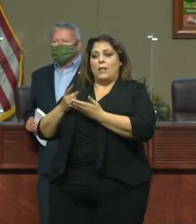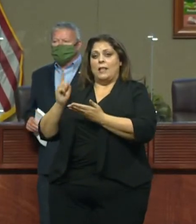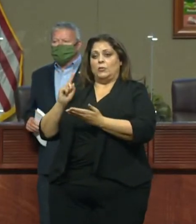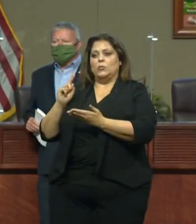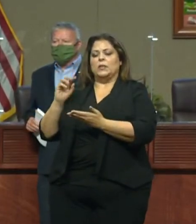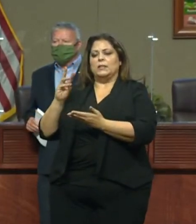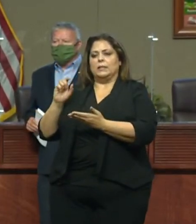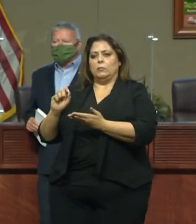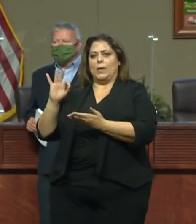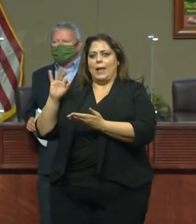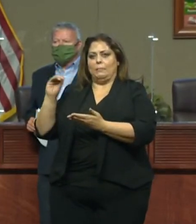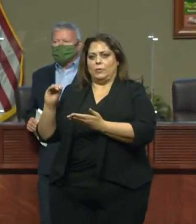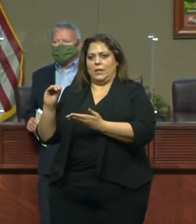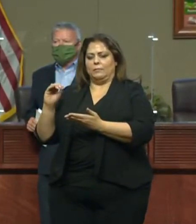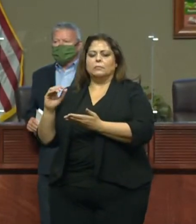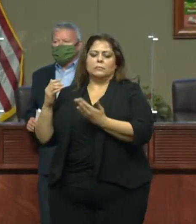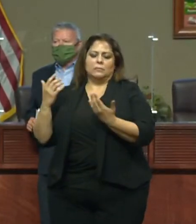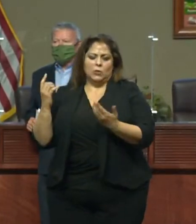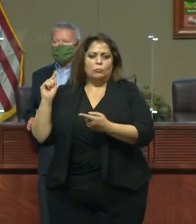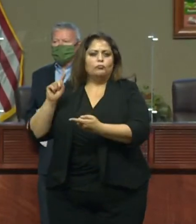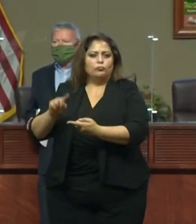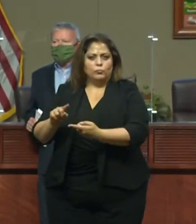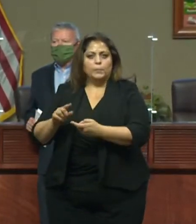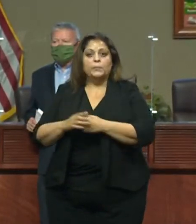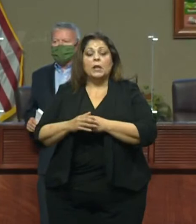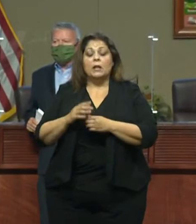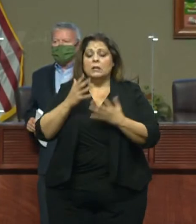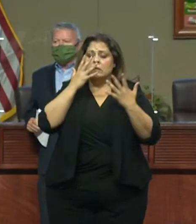spoke. Unfortunately, we've had